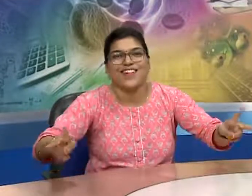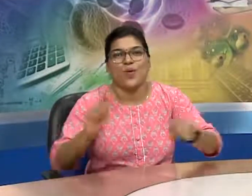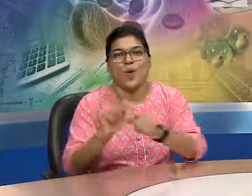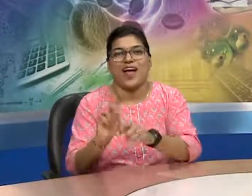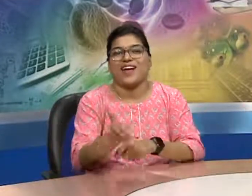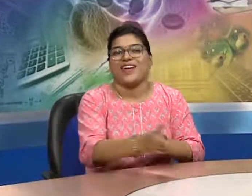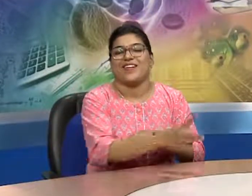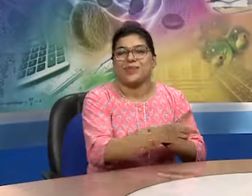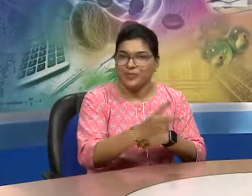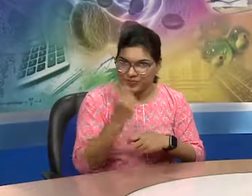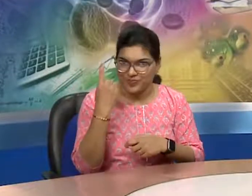niche.